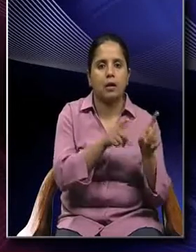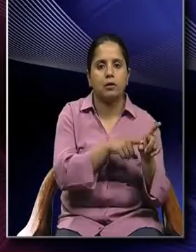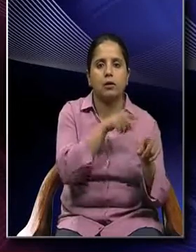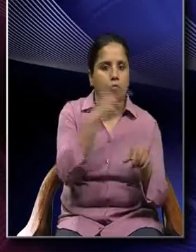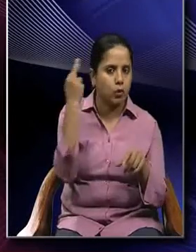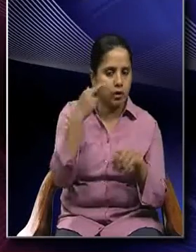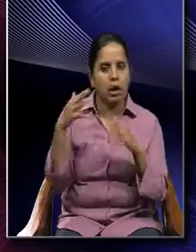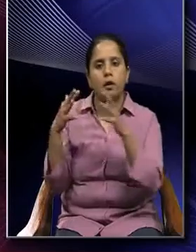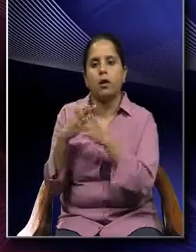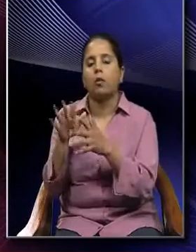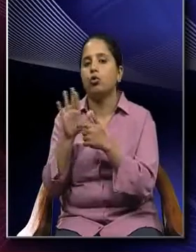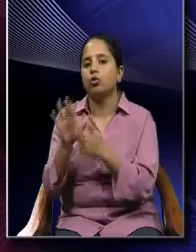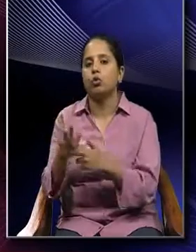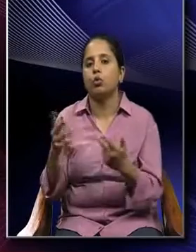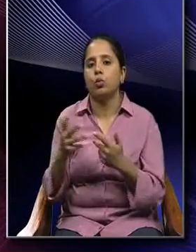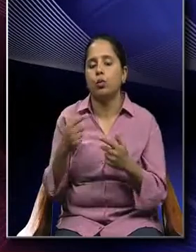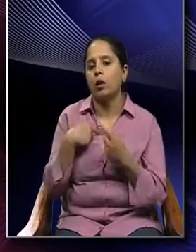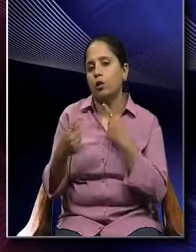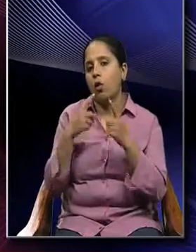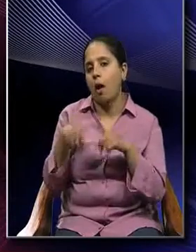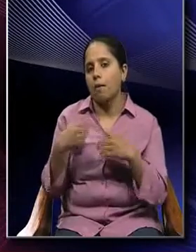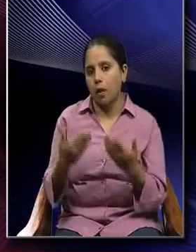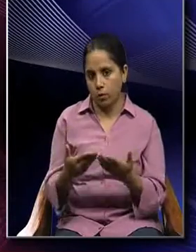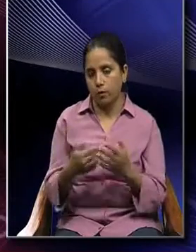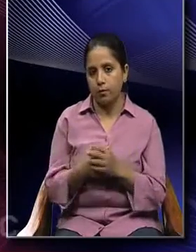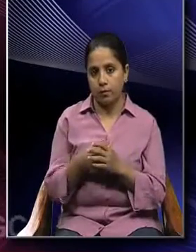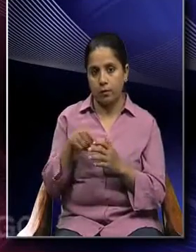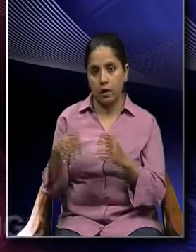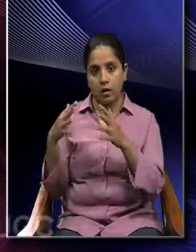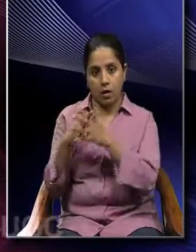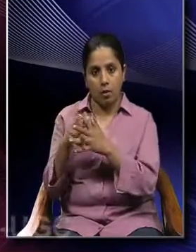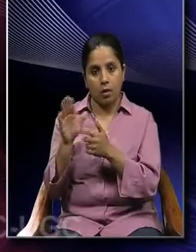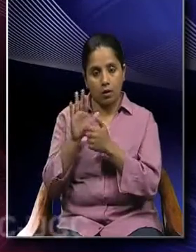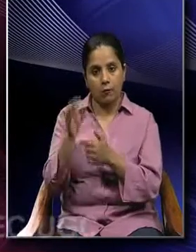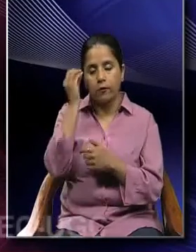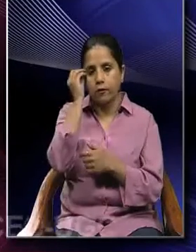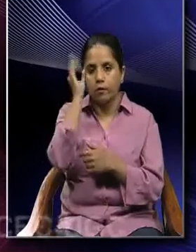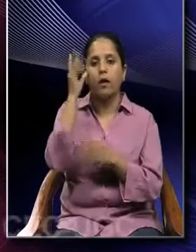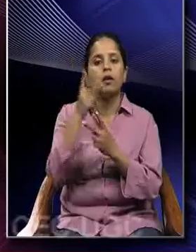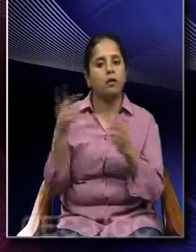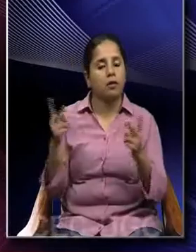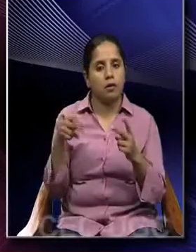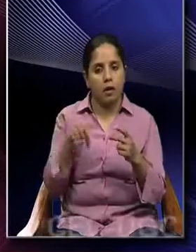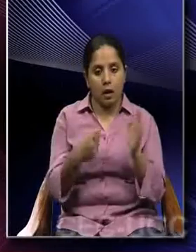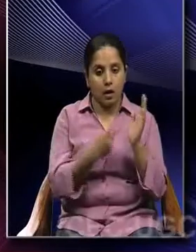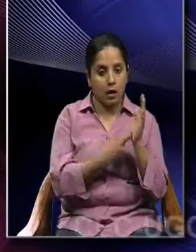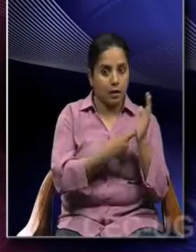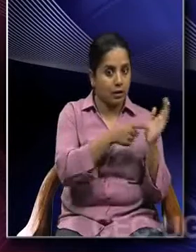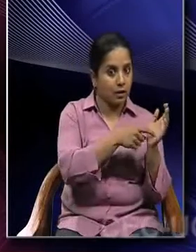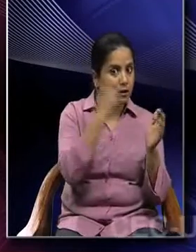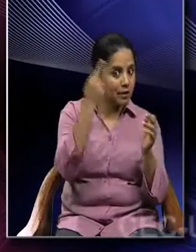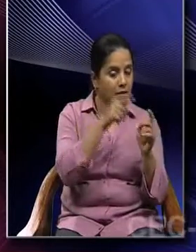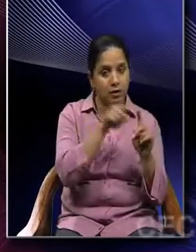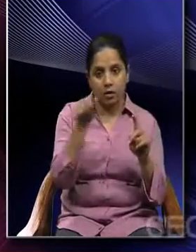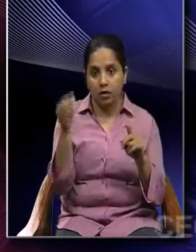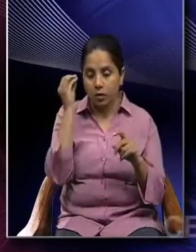represents basically when we talk about the W, it is representing wisdom. So from rationality to wisdom, we are